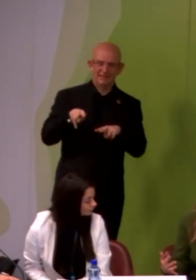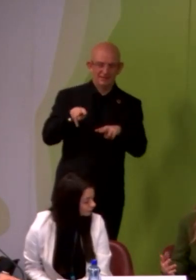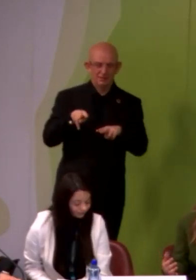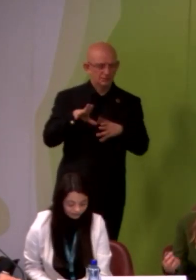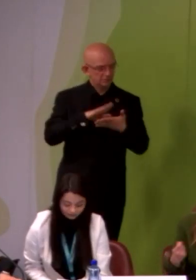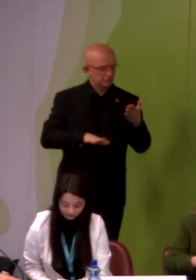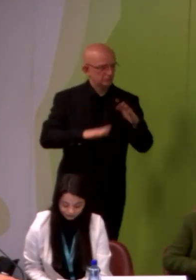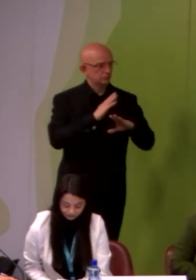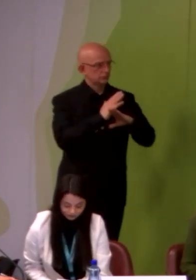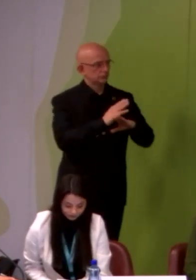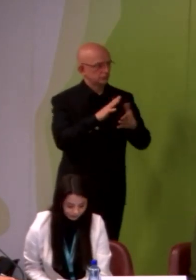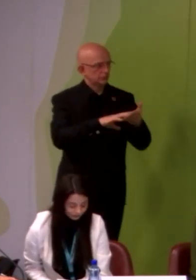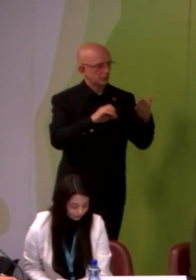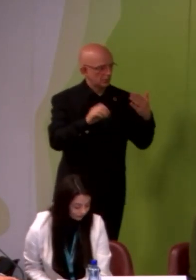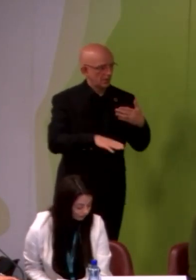very easy.